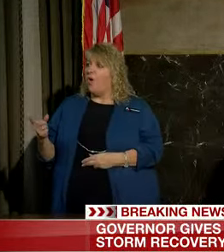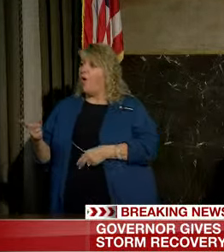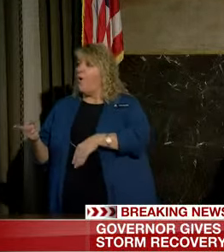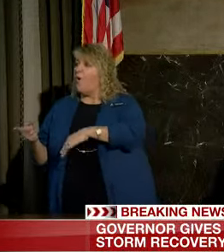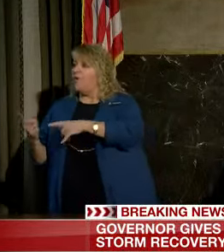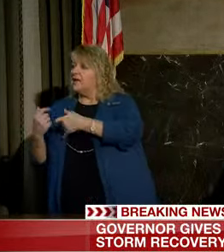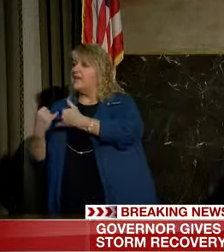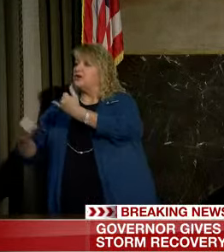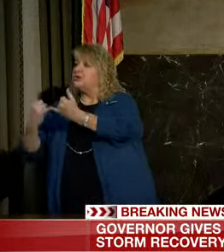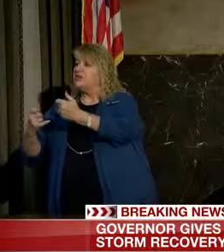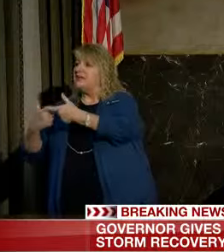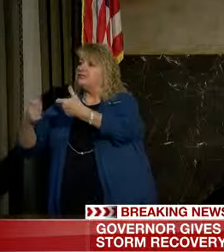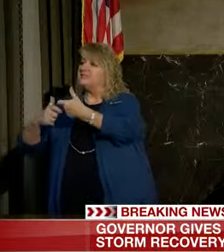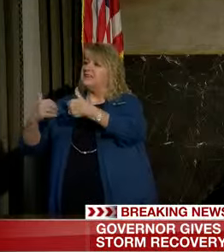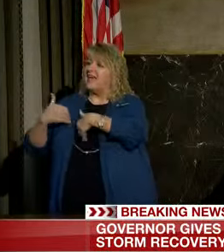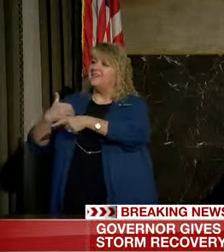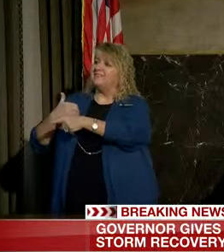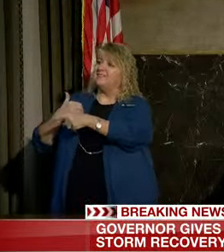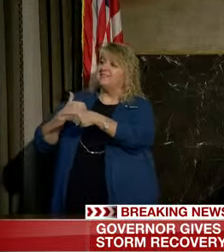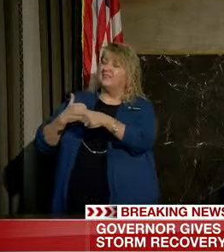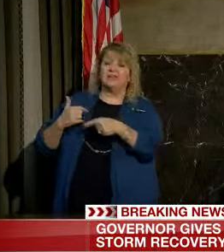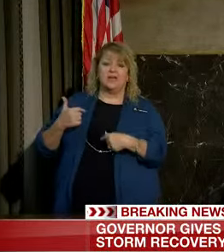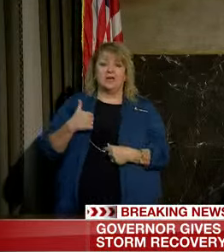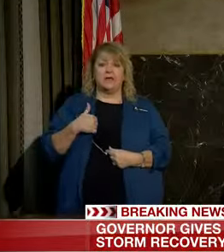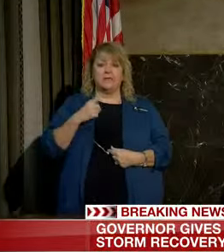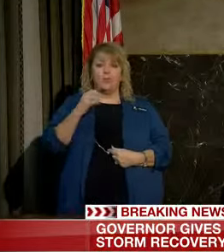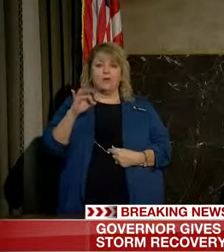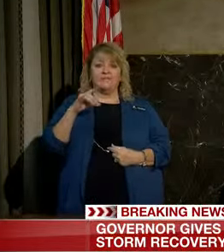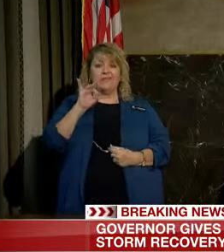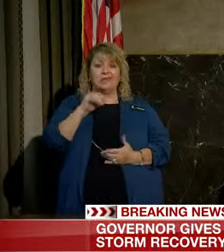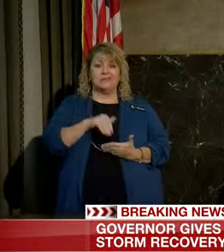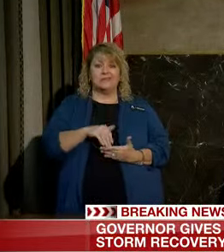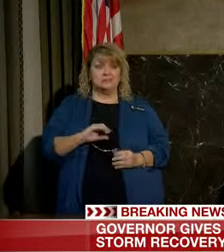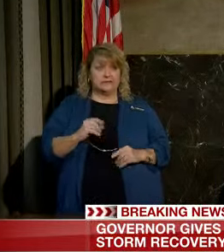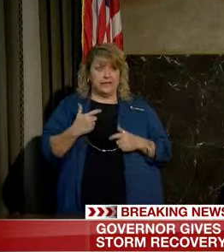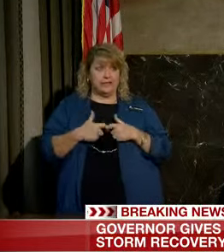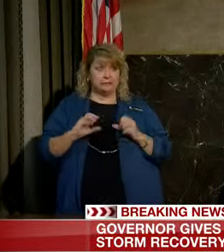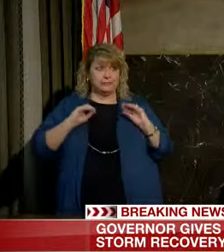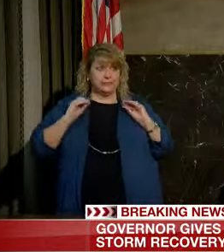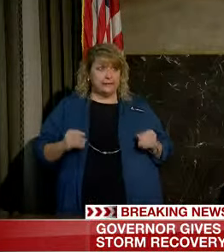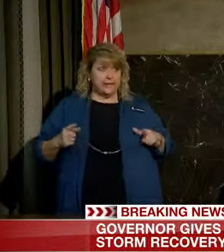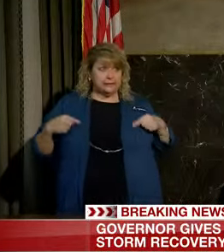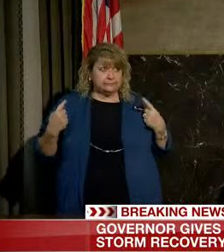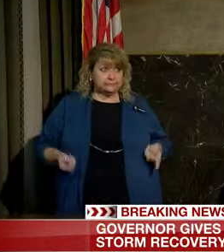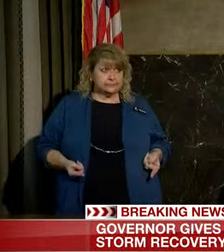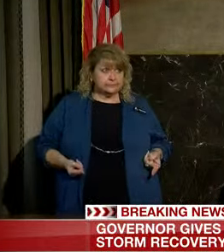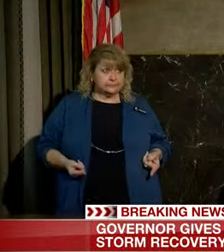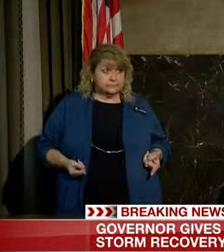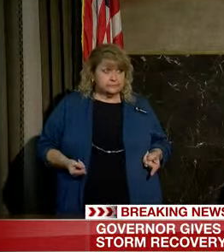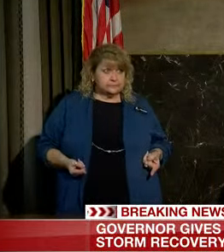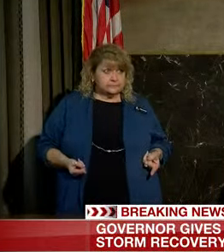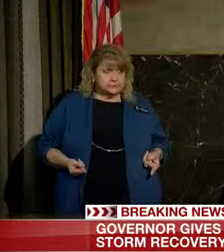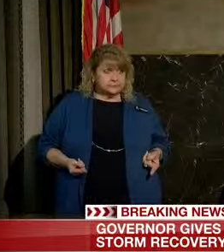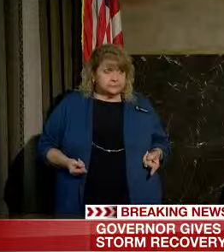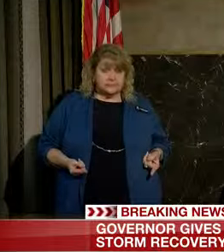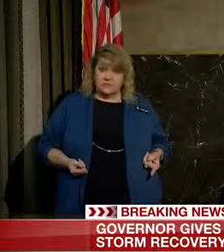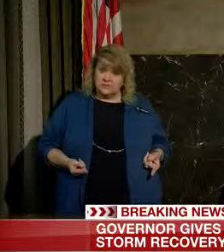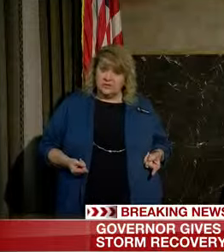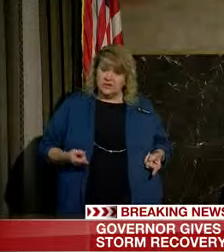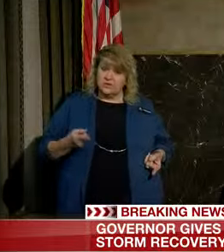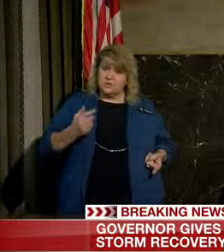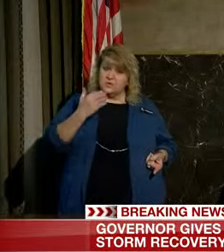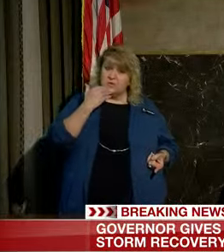fully acknowledge that. There's some work to do. Those outages, as you either know or could likely guess,